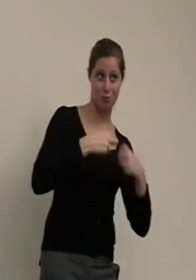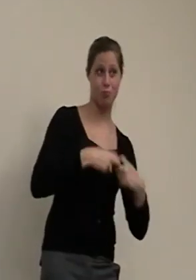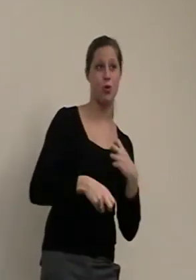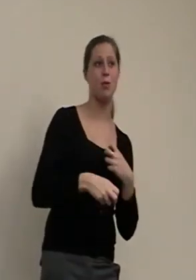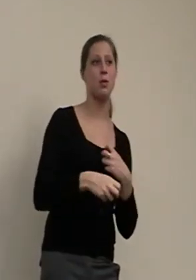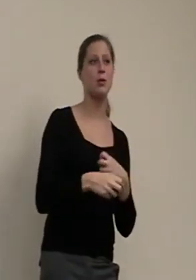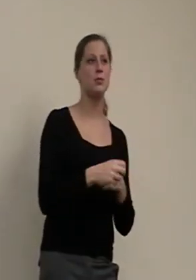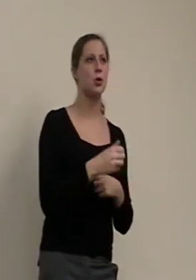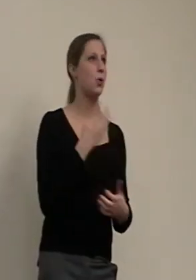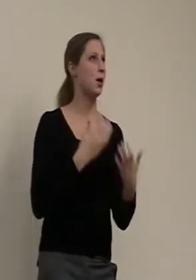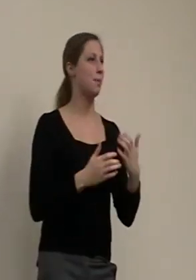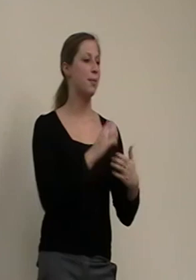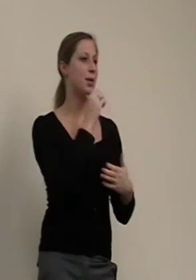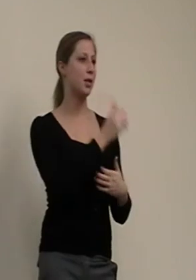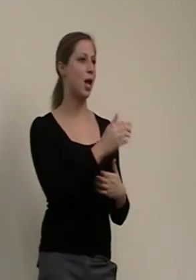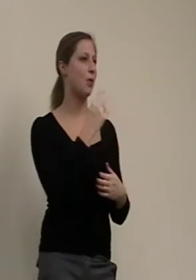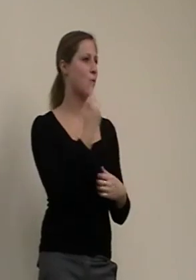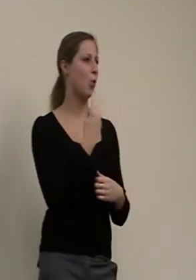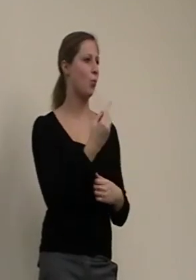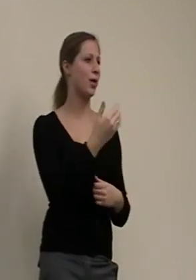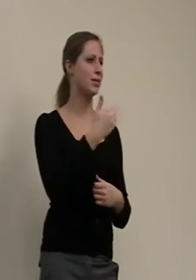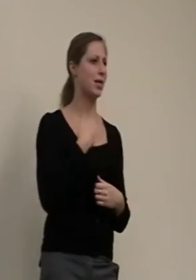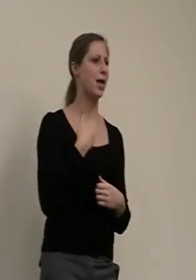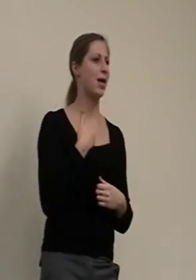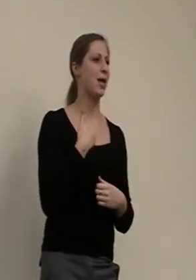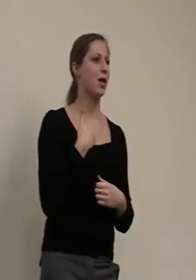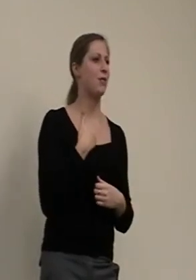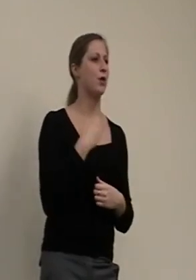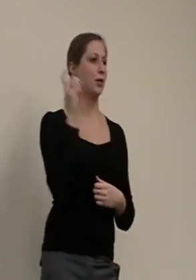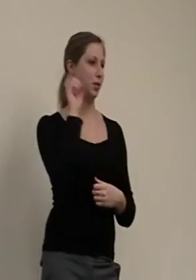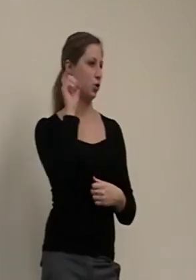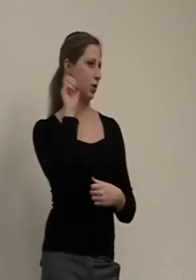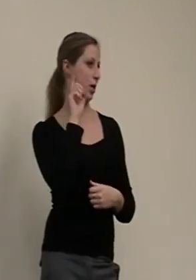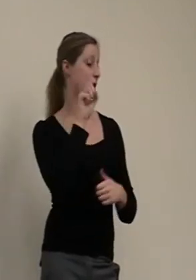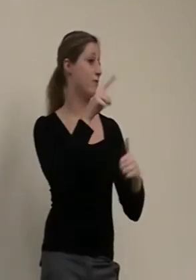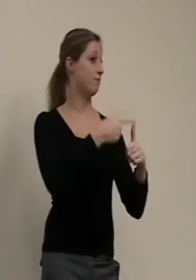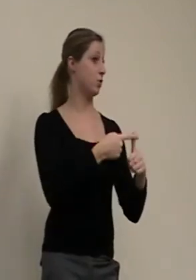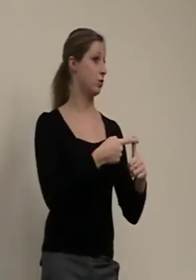path, I would have them do that first. Maybe there's some surgery that can